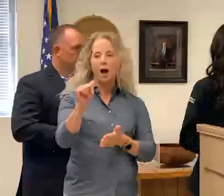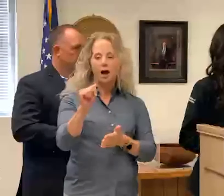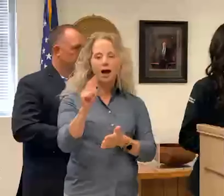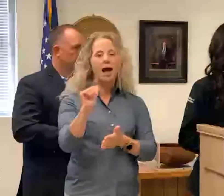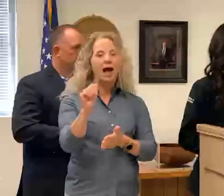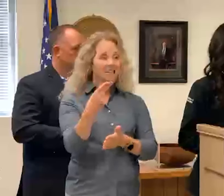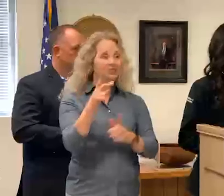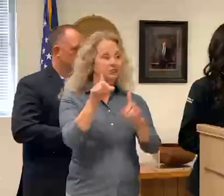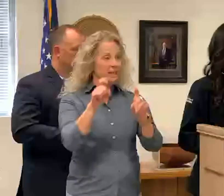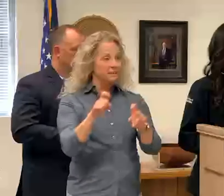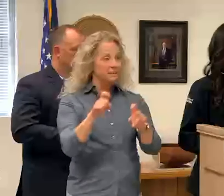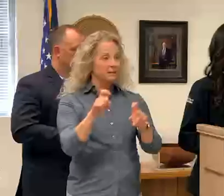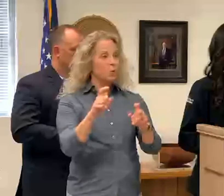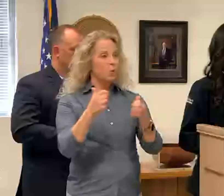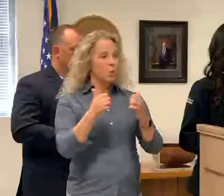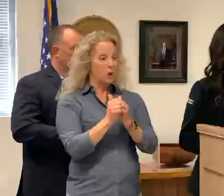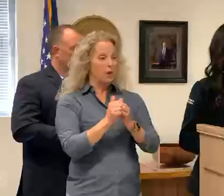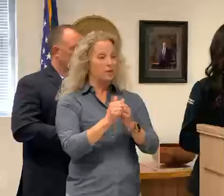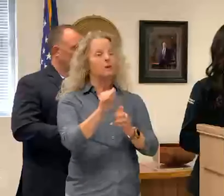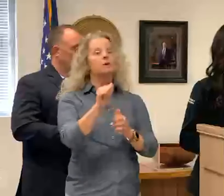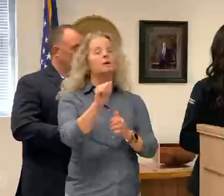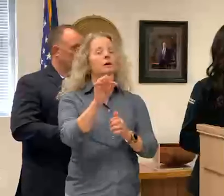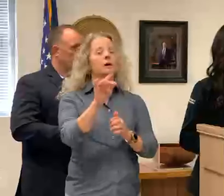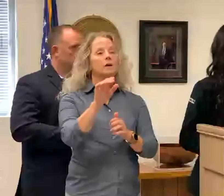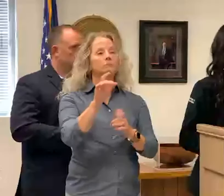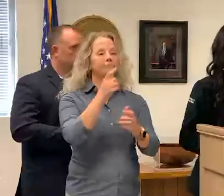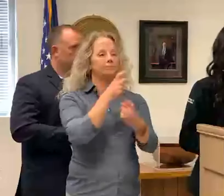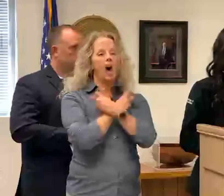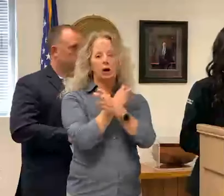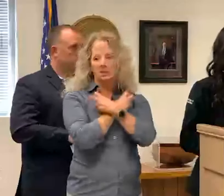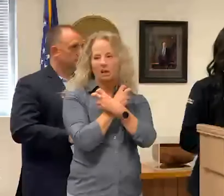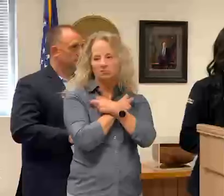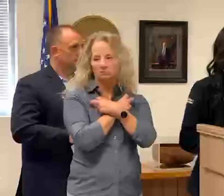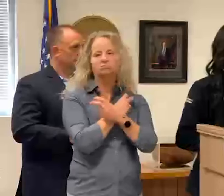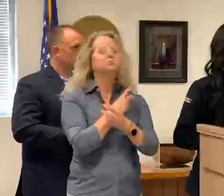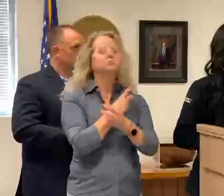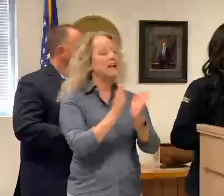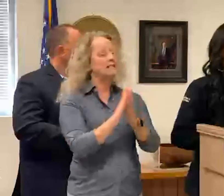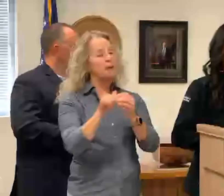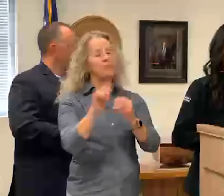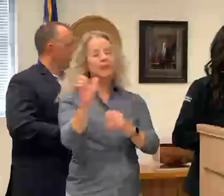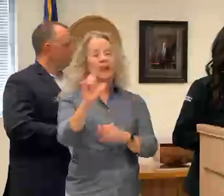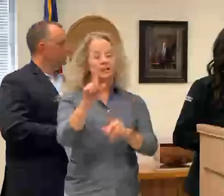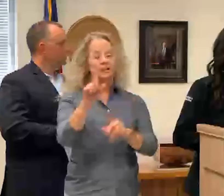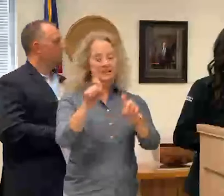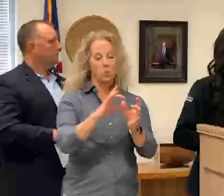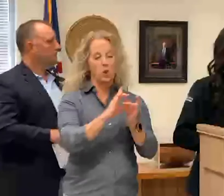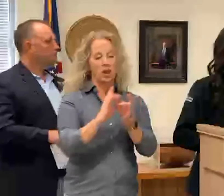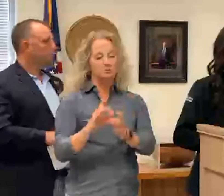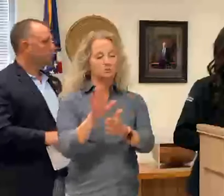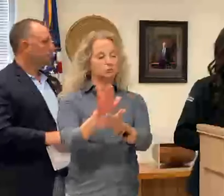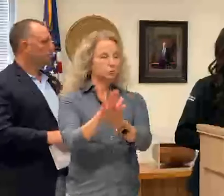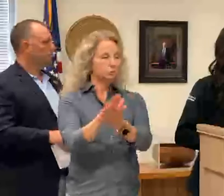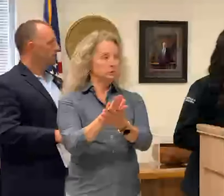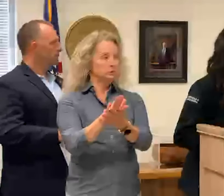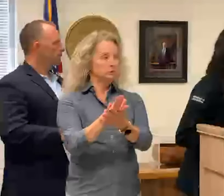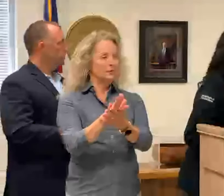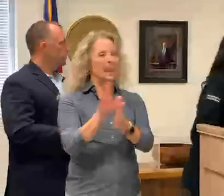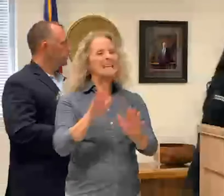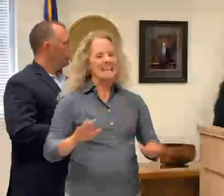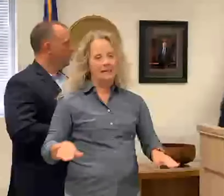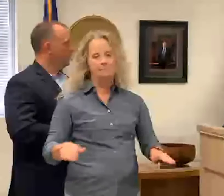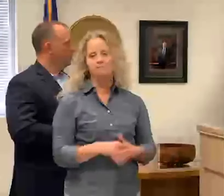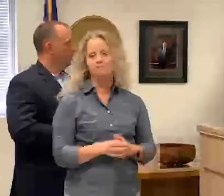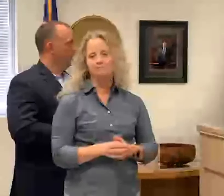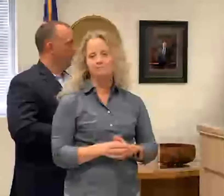arsenic. So Megan is asking for a status update on the Lahaina testing as it relates to schools and Keiki.